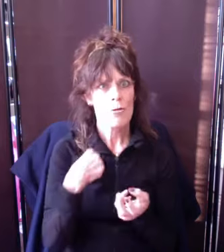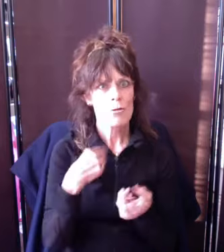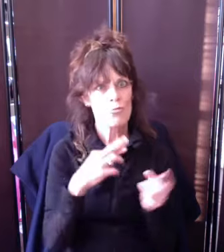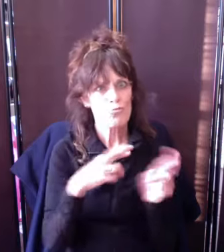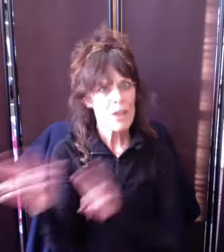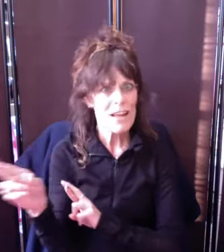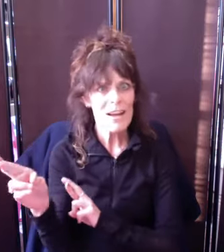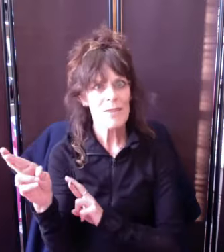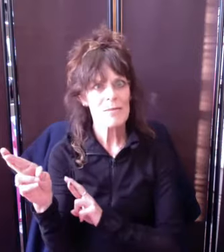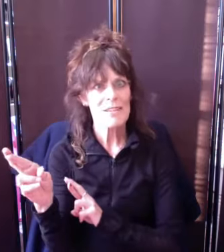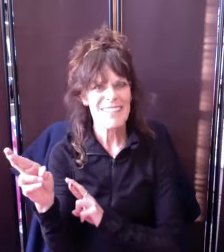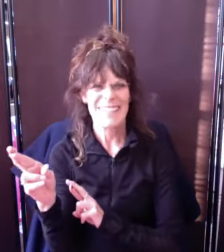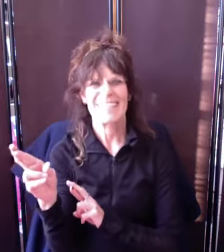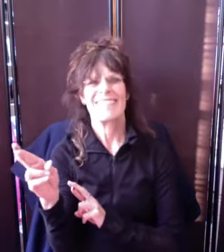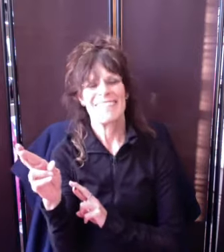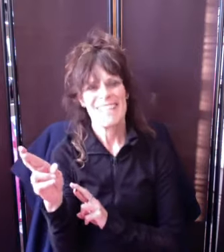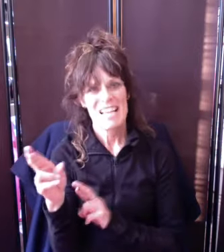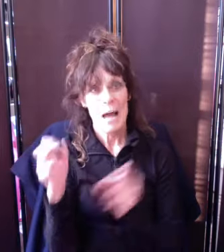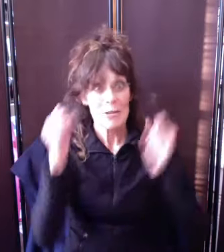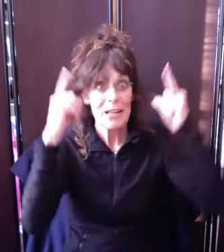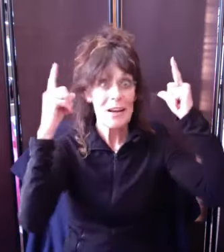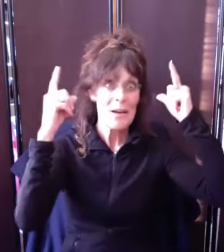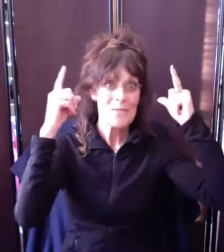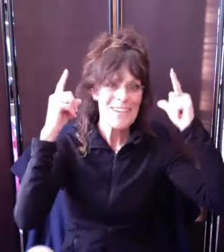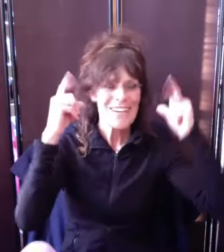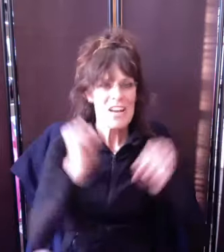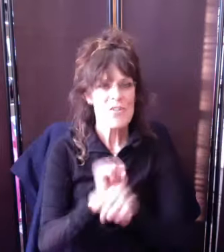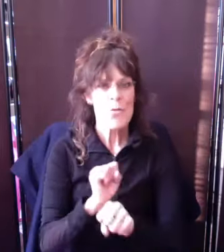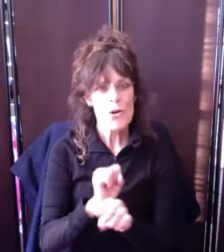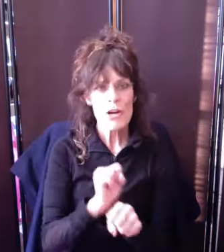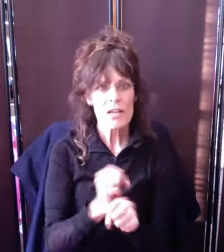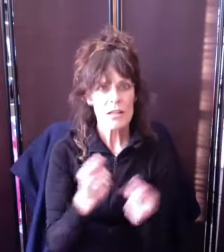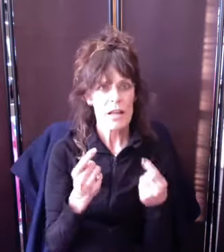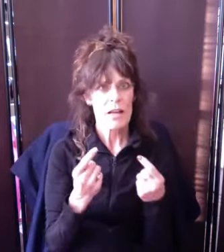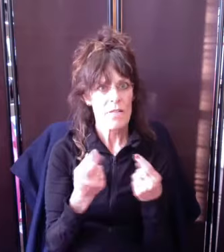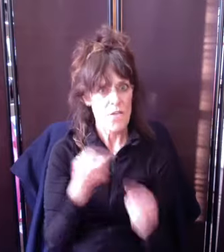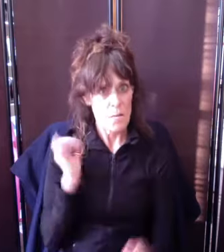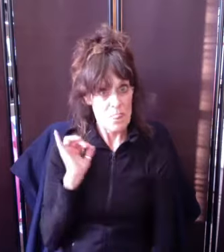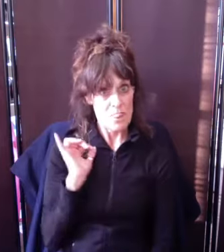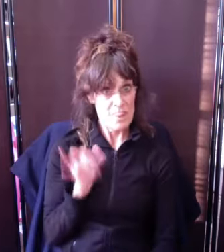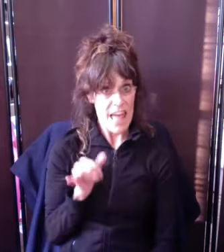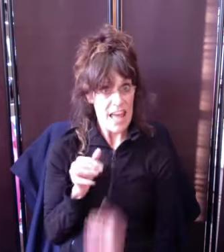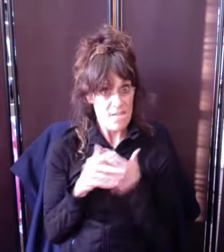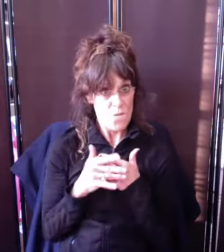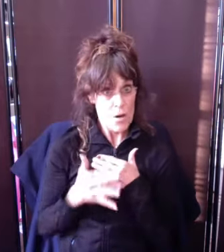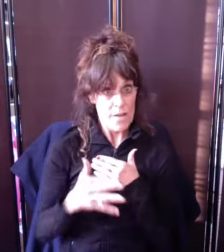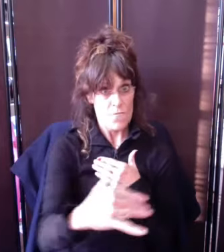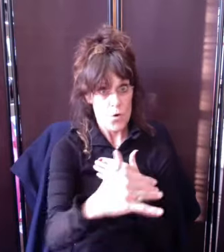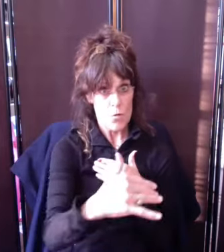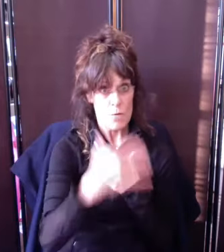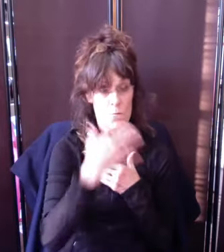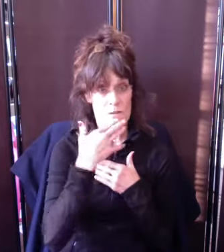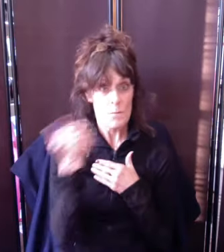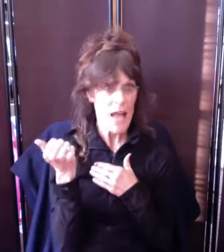intended, actually. But the work that came out of there was so much better. It grew so much